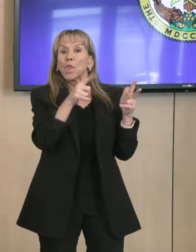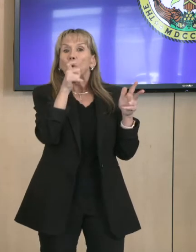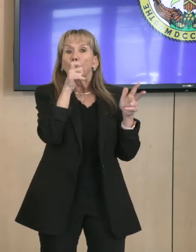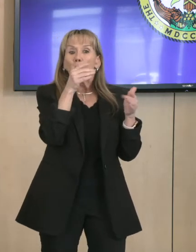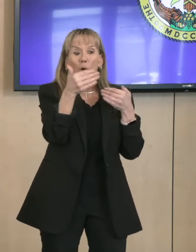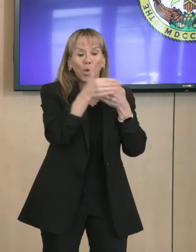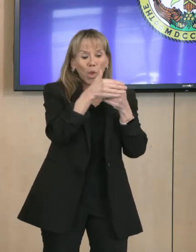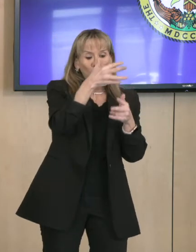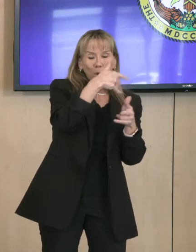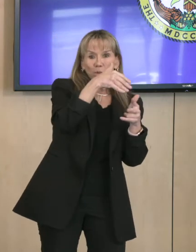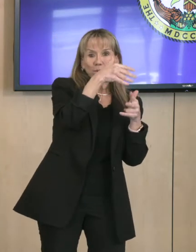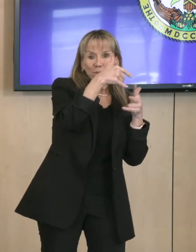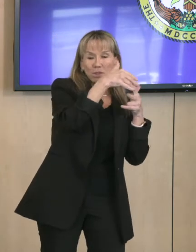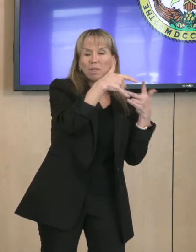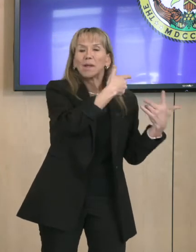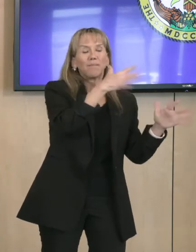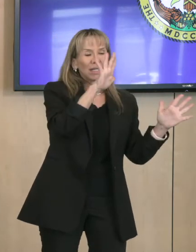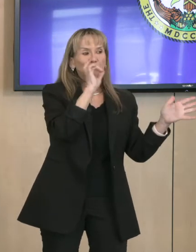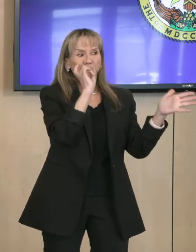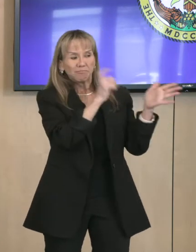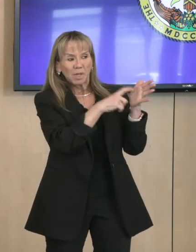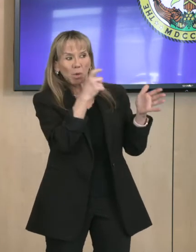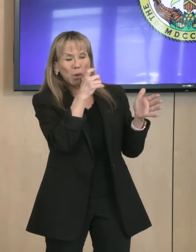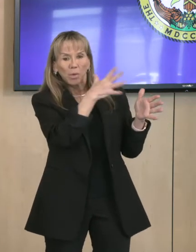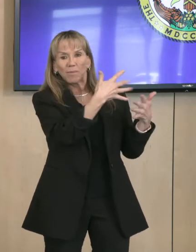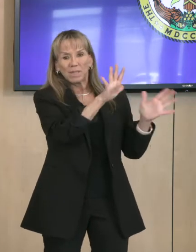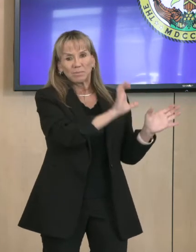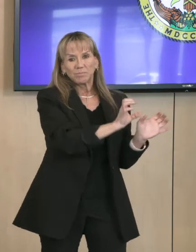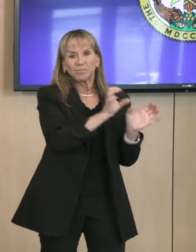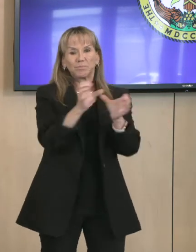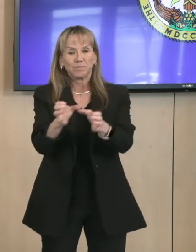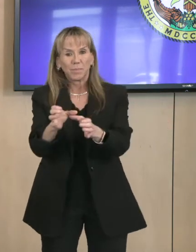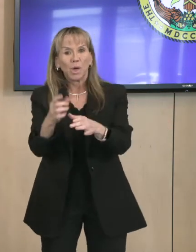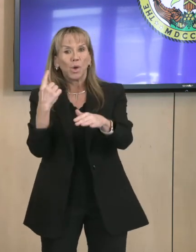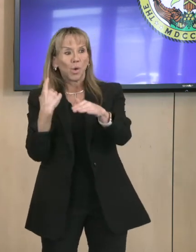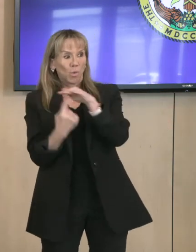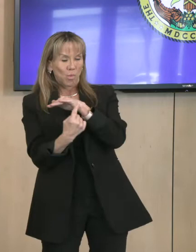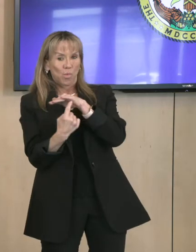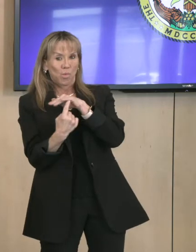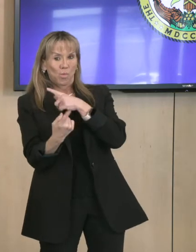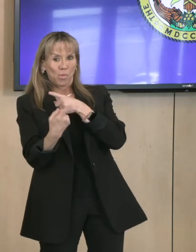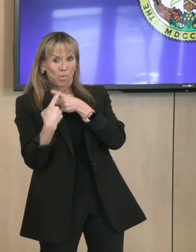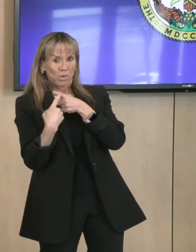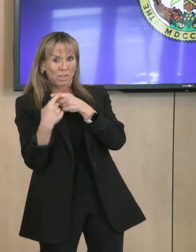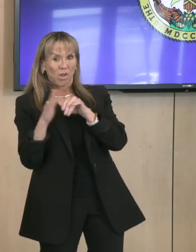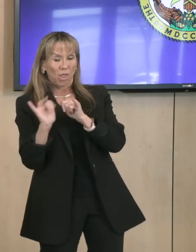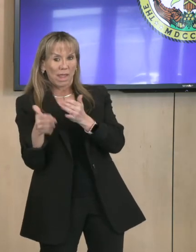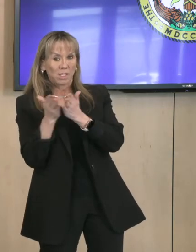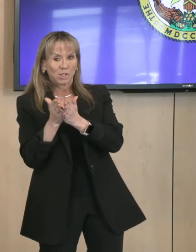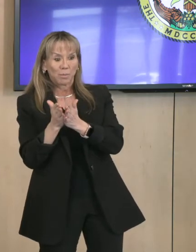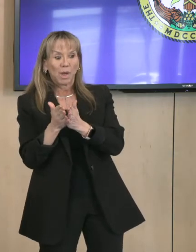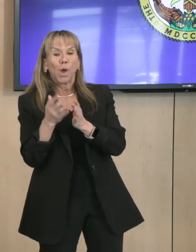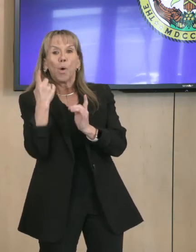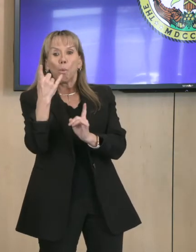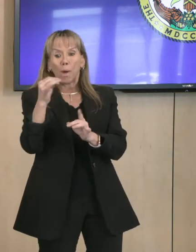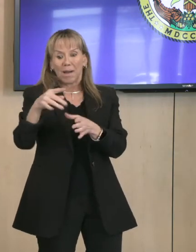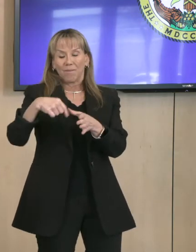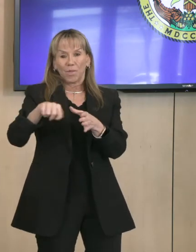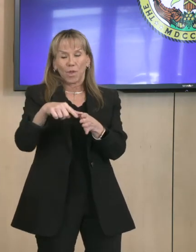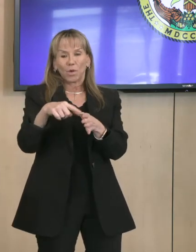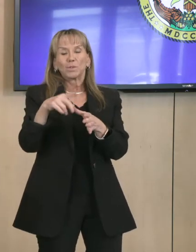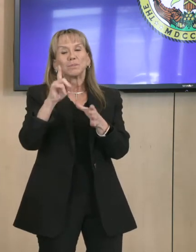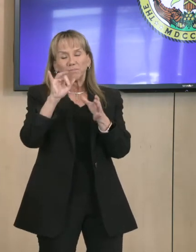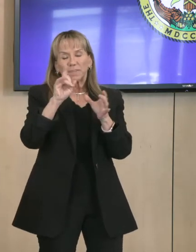been previously identified and quarantined on the ship. One of these crew members was transported to a